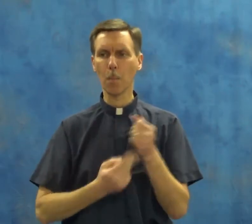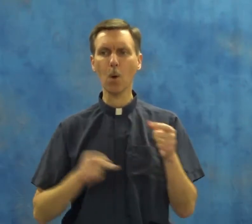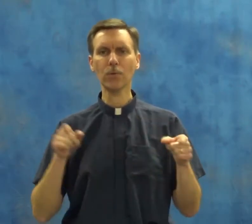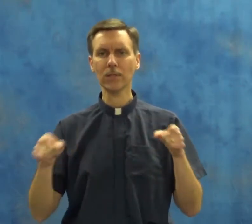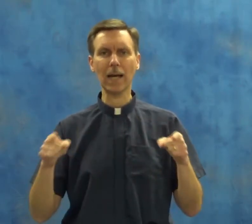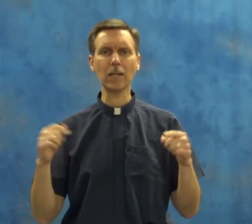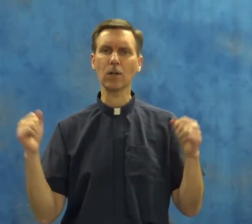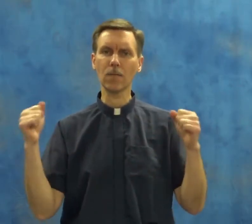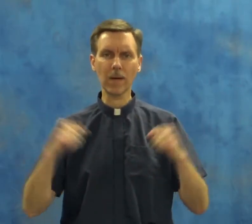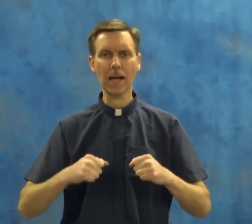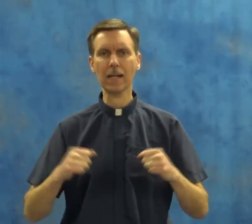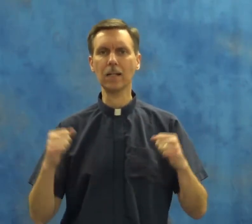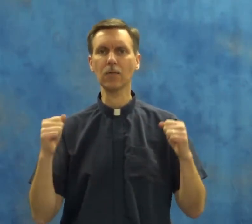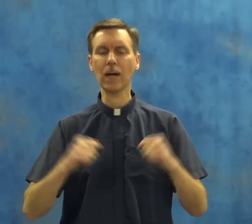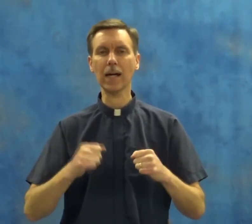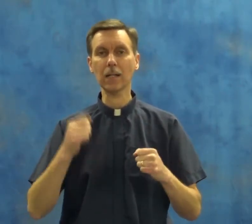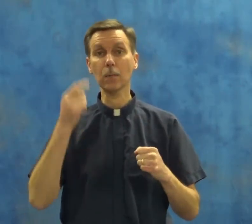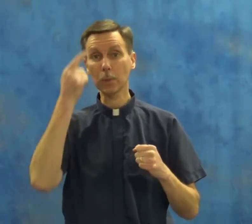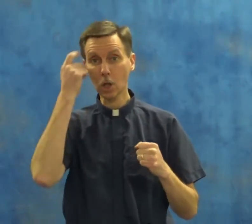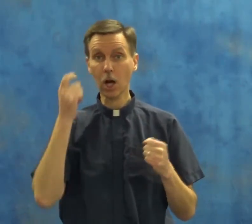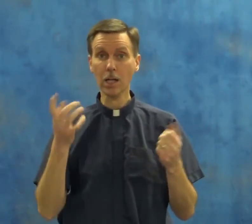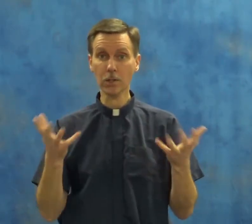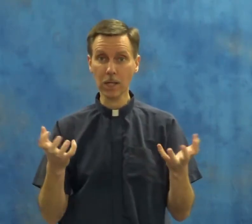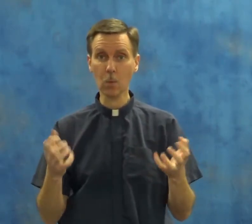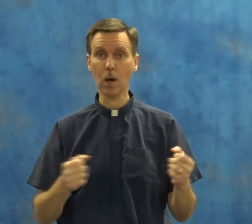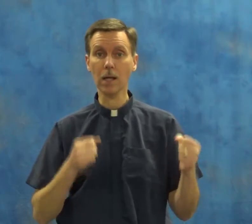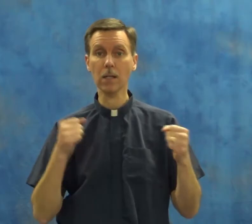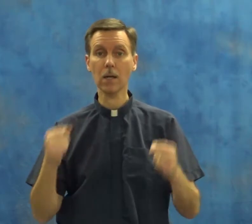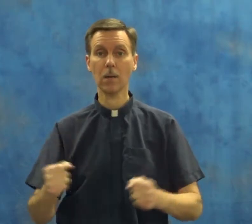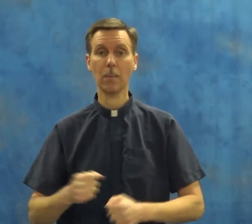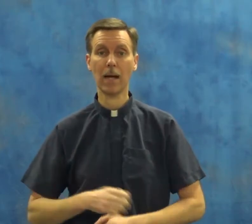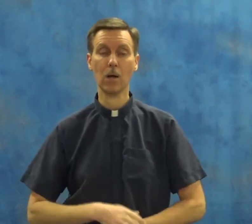both sides are fighting because they want power.